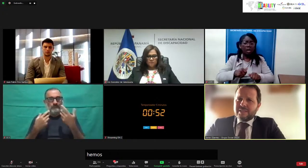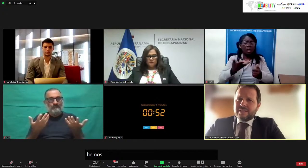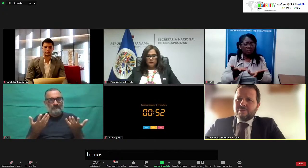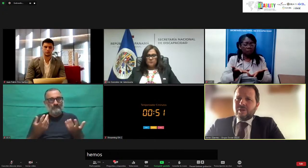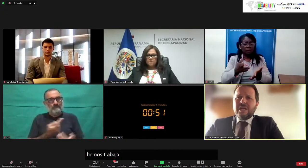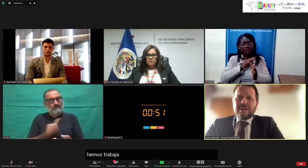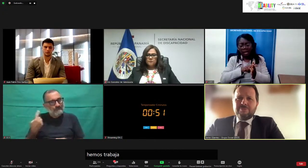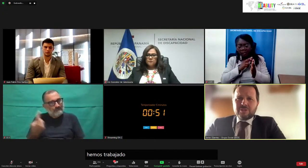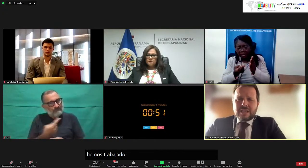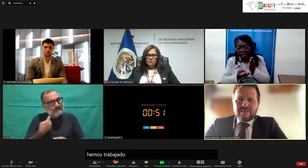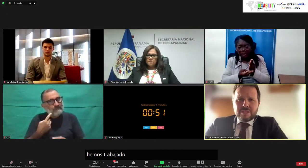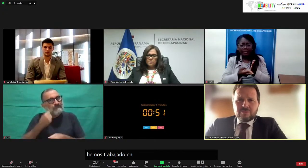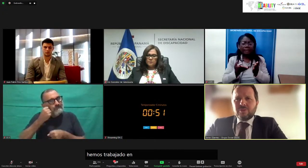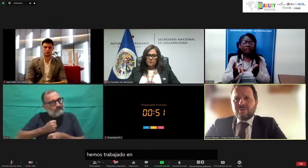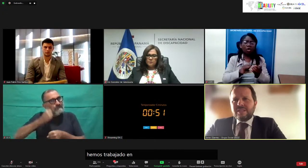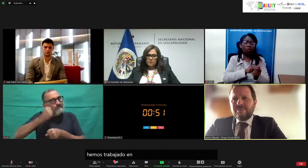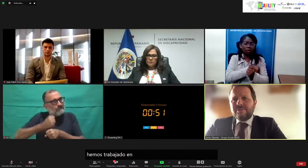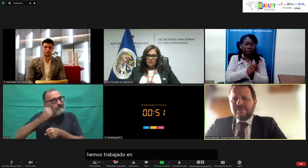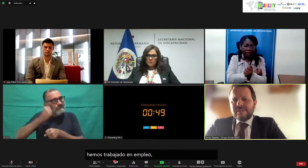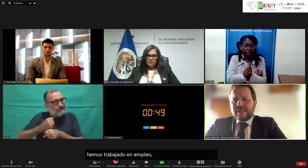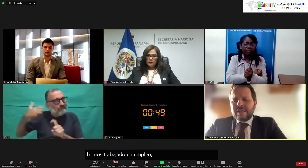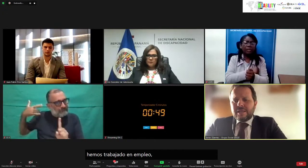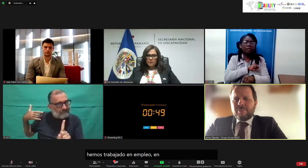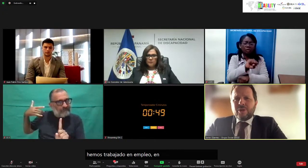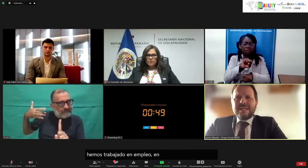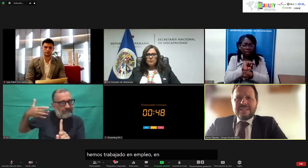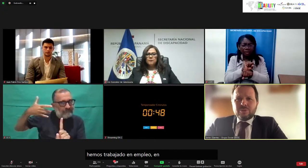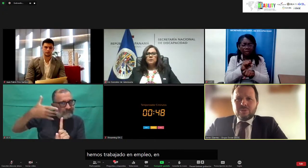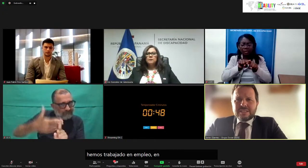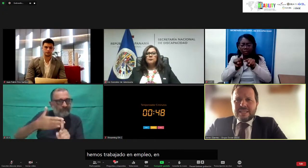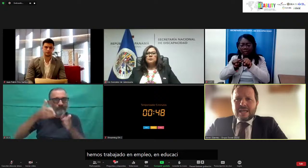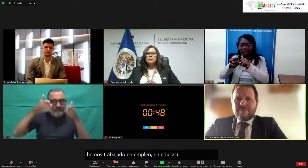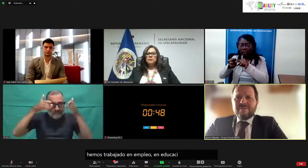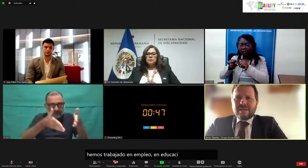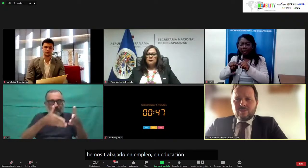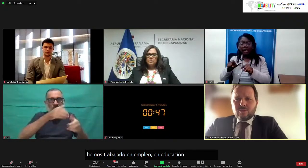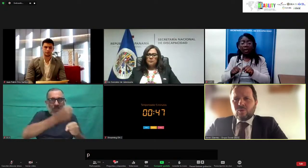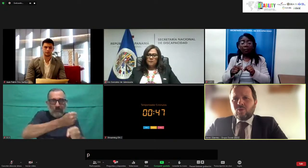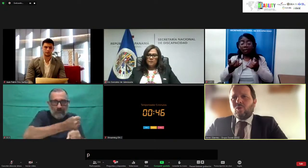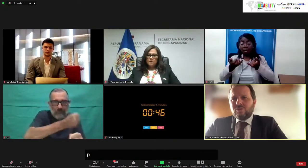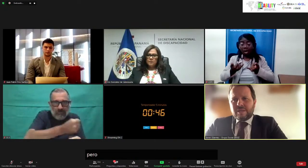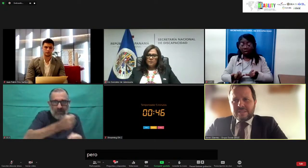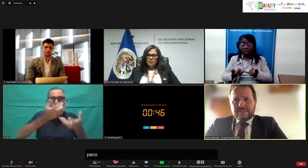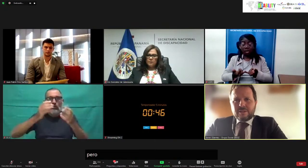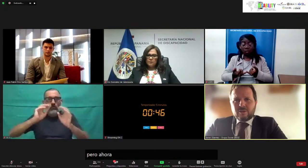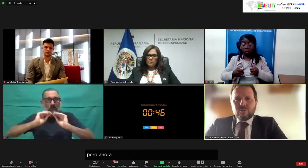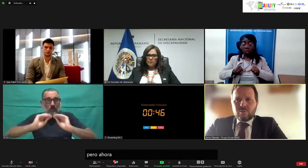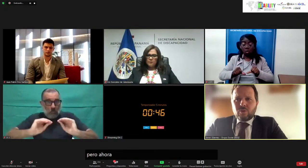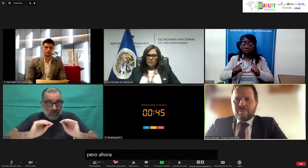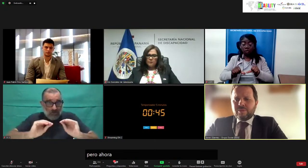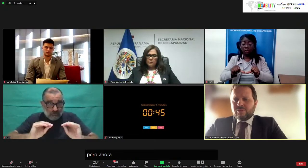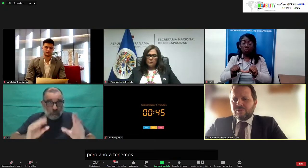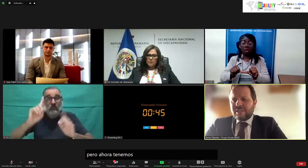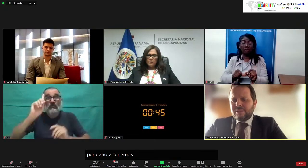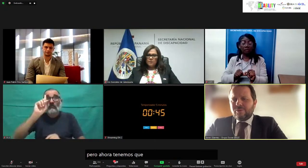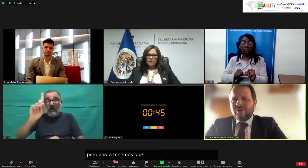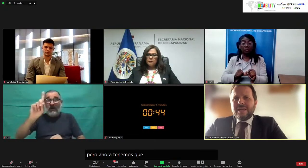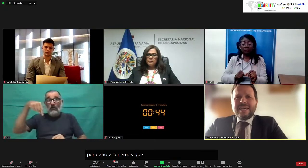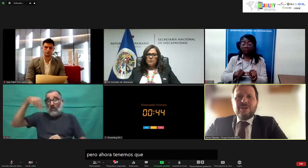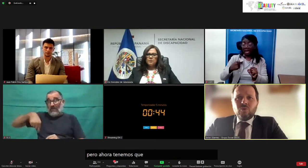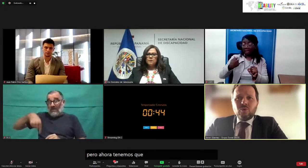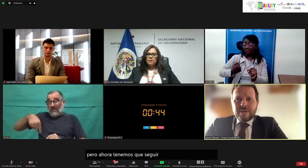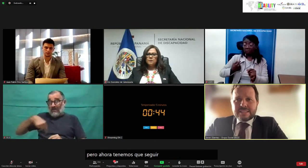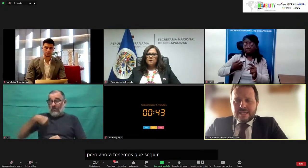latin america we have work in rehabilitation associative foundations and so we need to work together